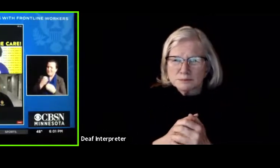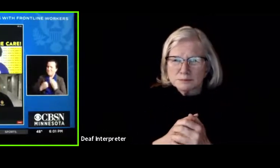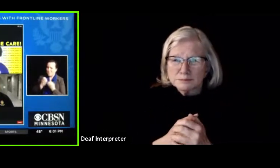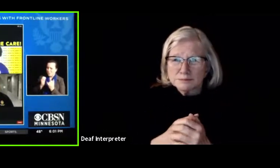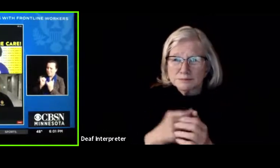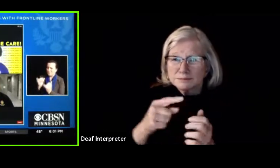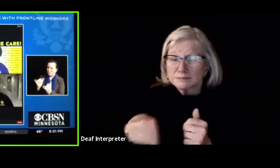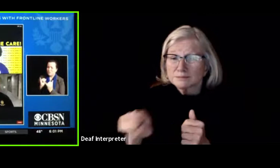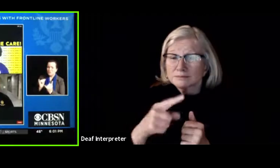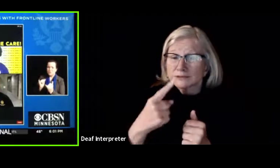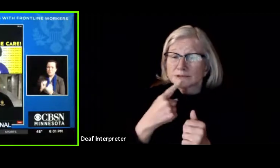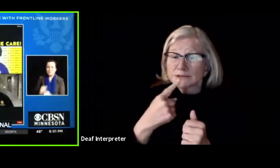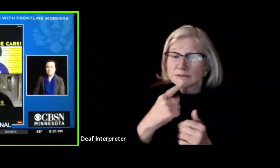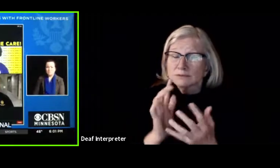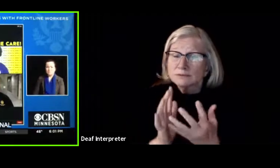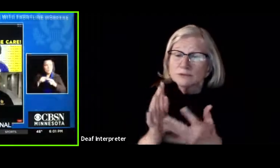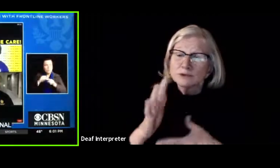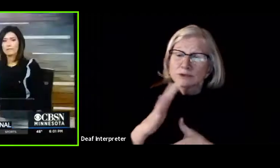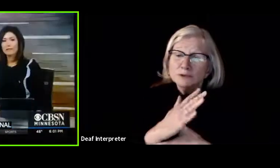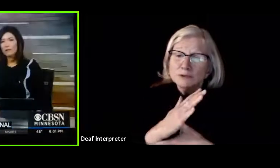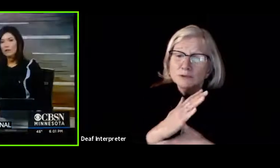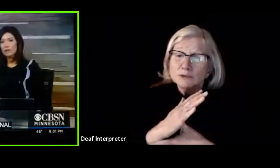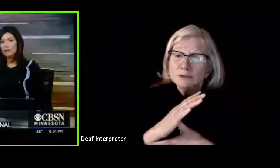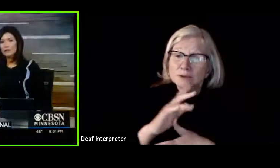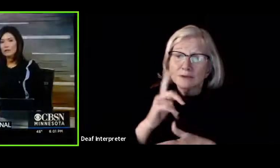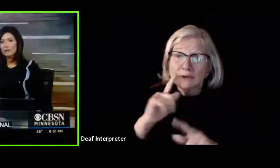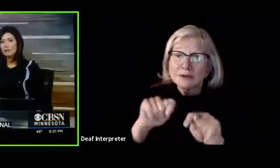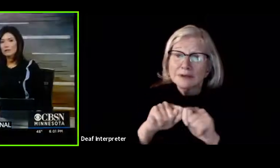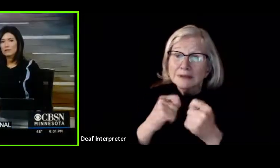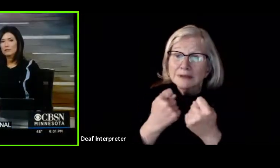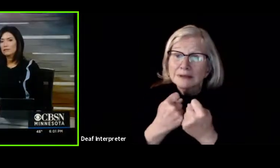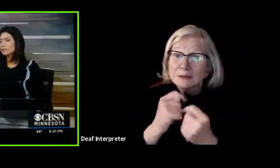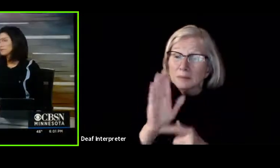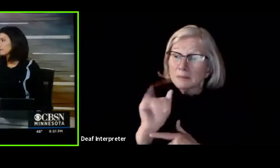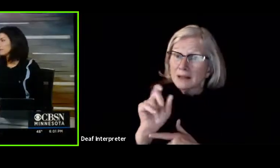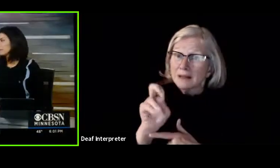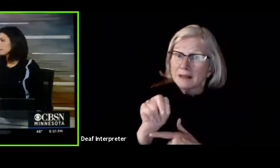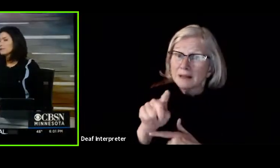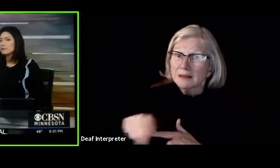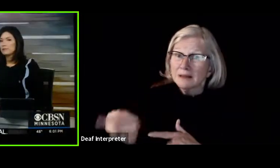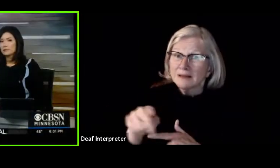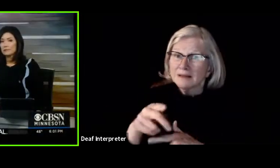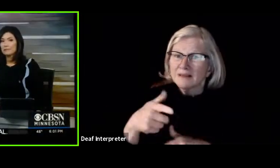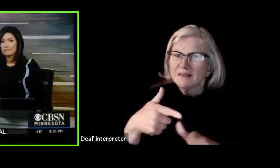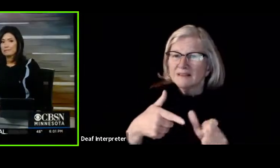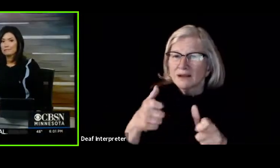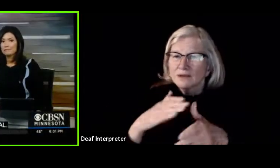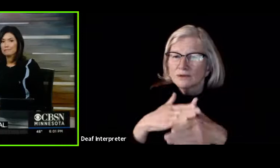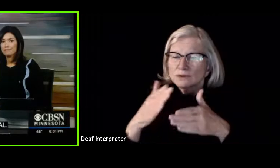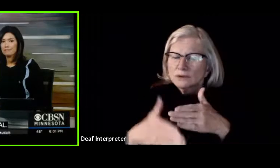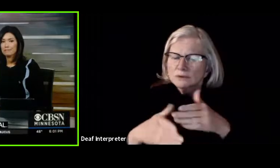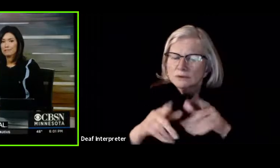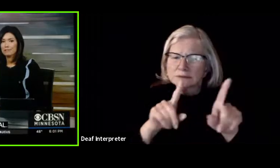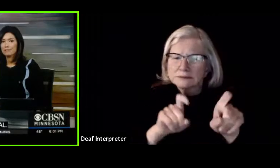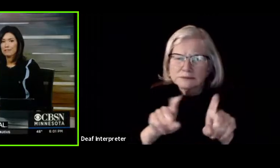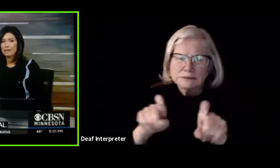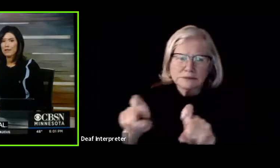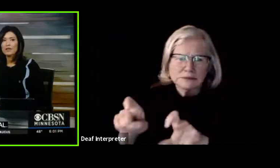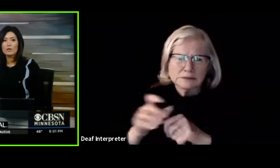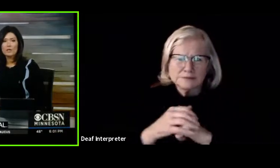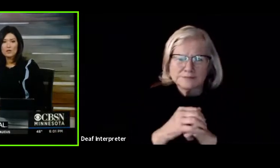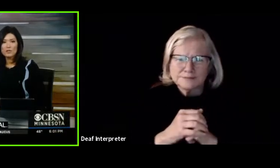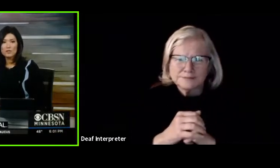would be to get a quick turnaround test. The new restrictions are forcing bars and restaurants to move to takeout only, and that will begin on